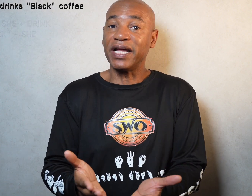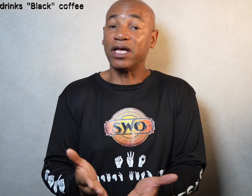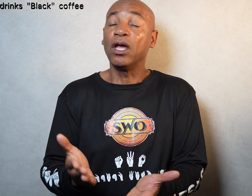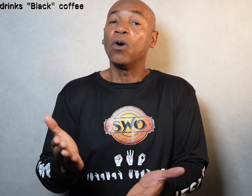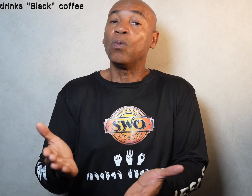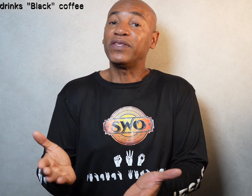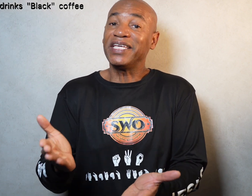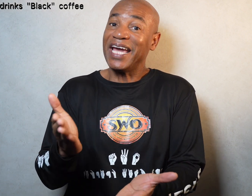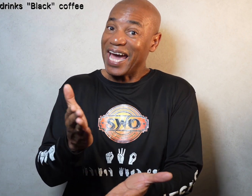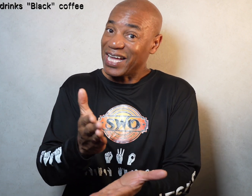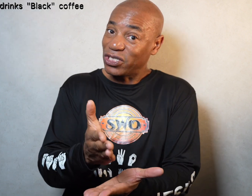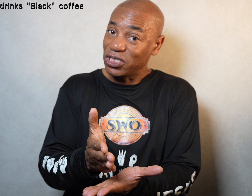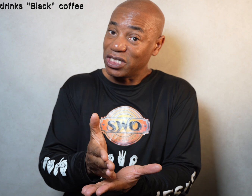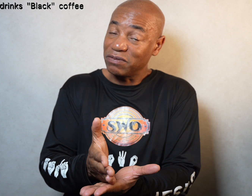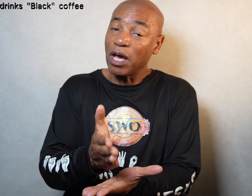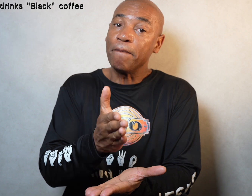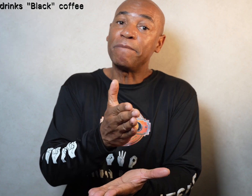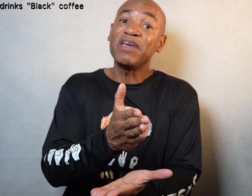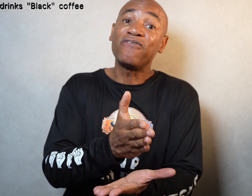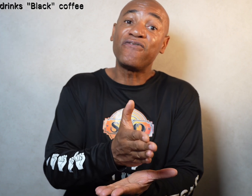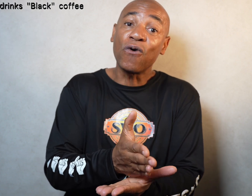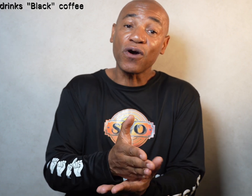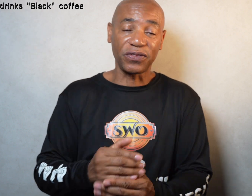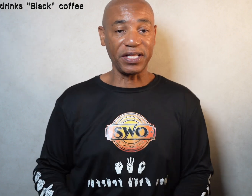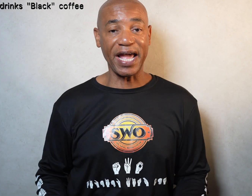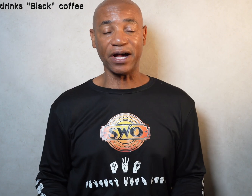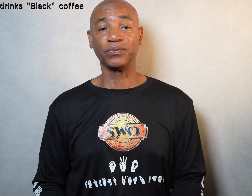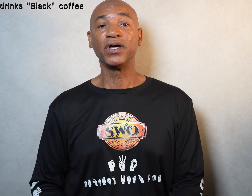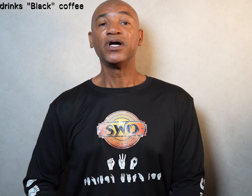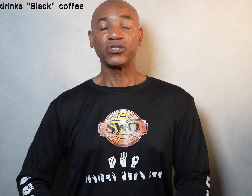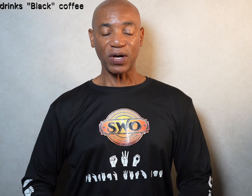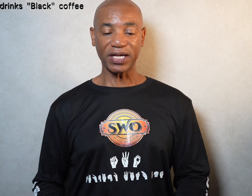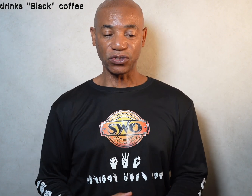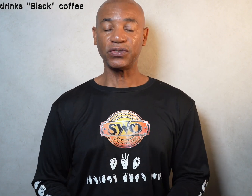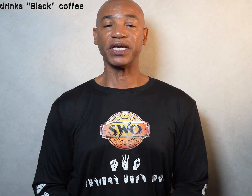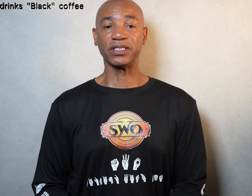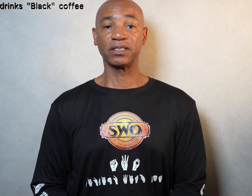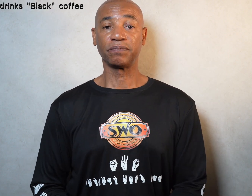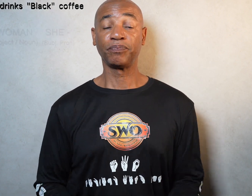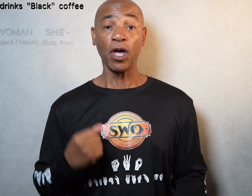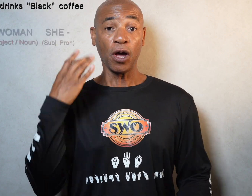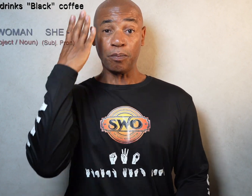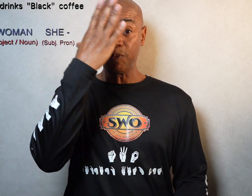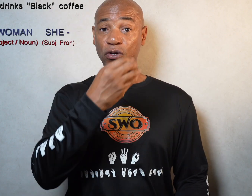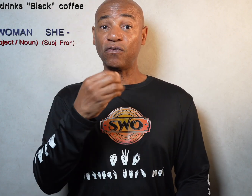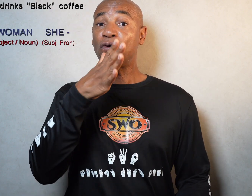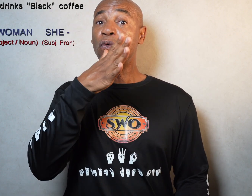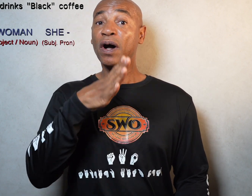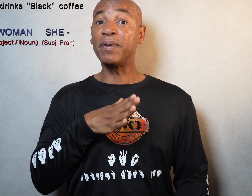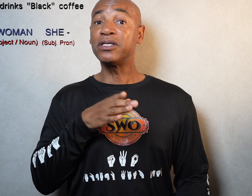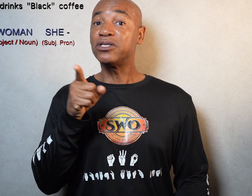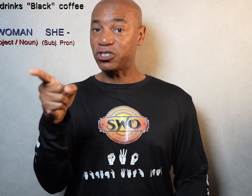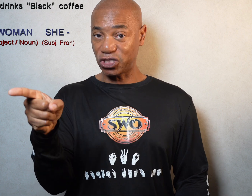it with the adjectives before the noun? So I can do this. Beautiful woman,